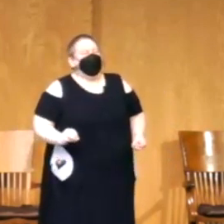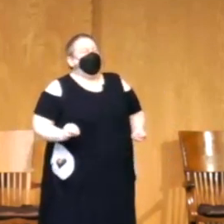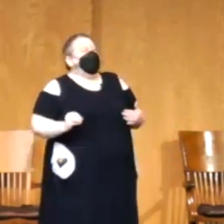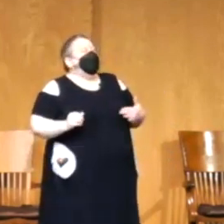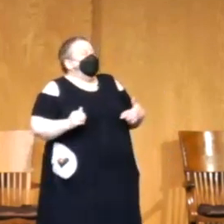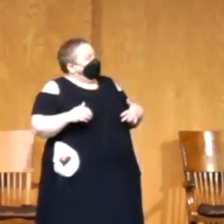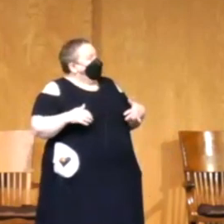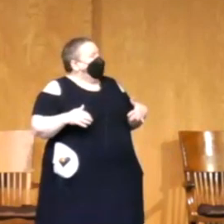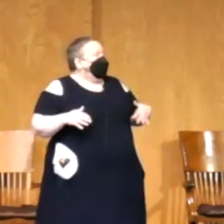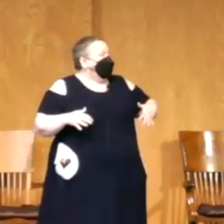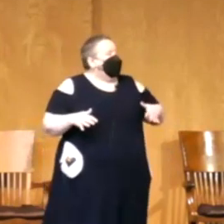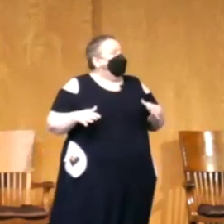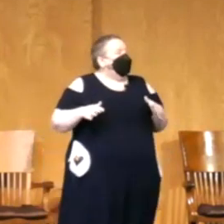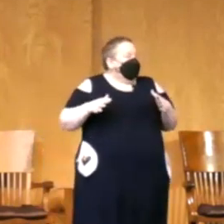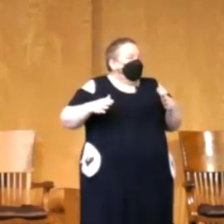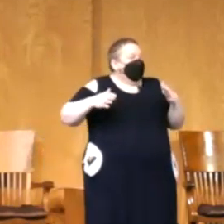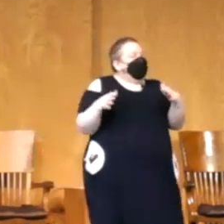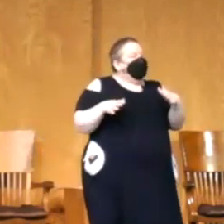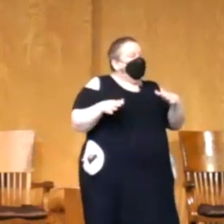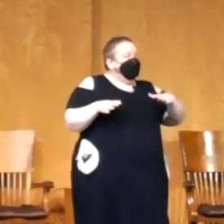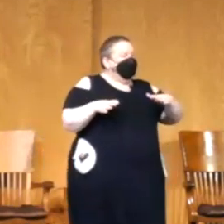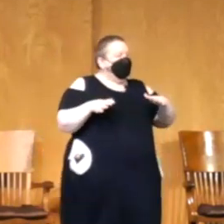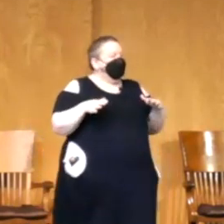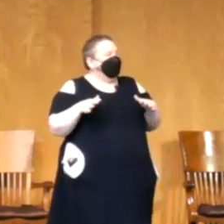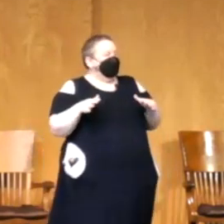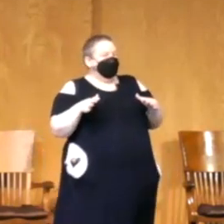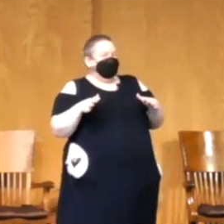It is important to me that you know